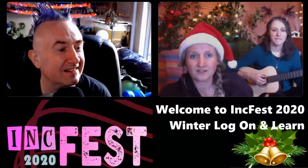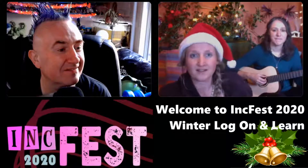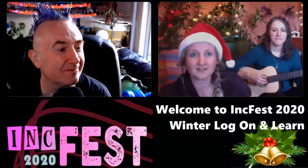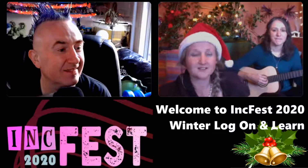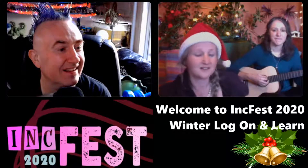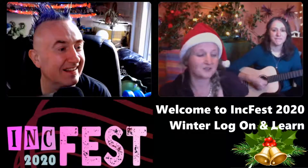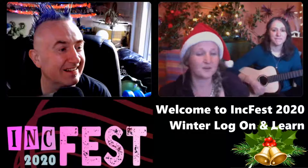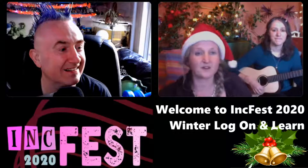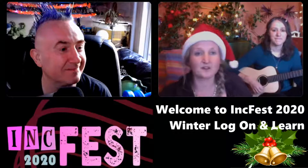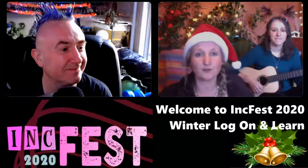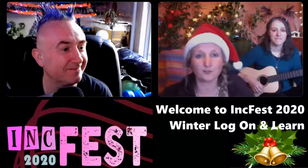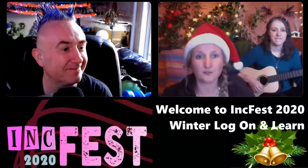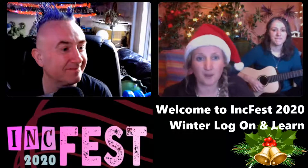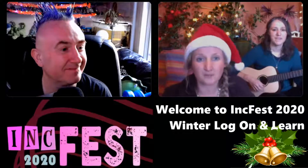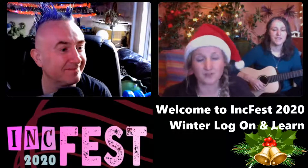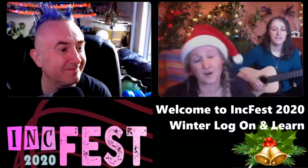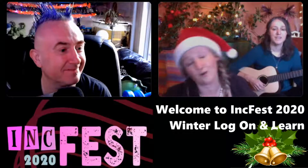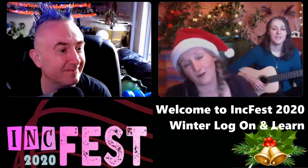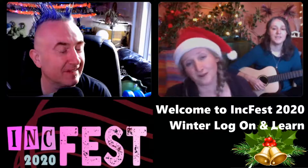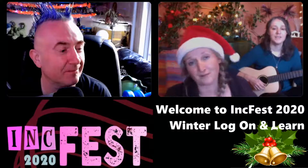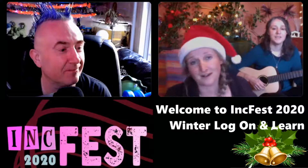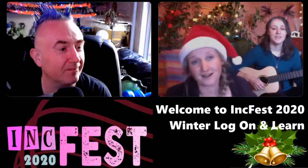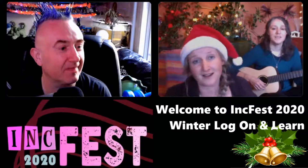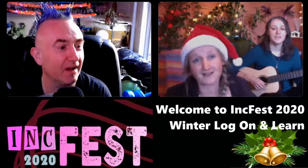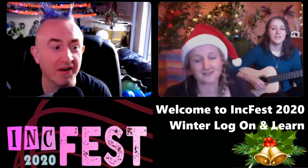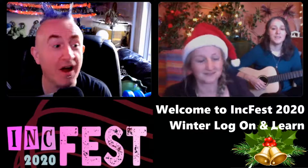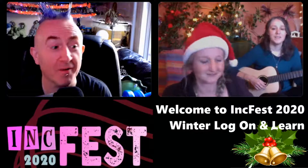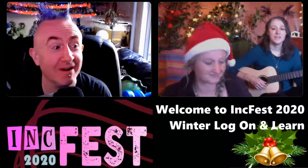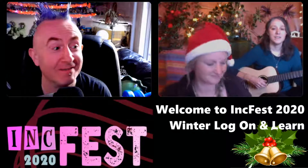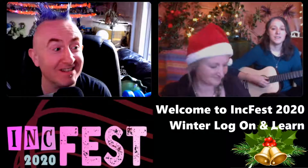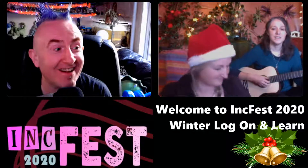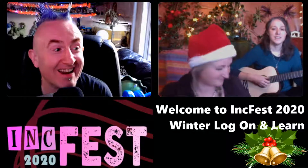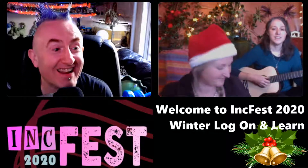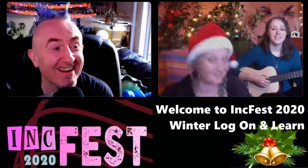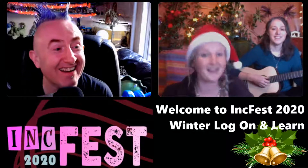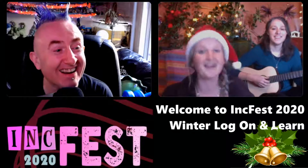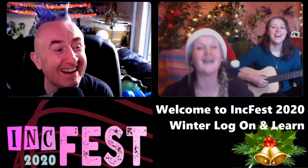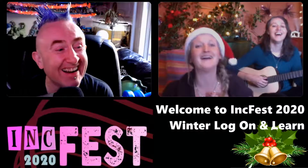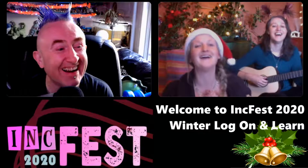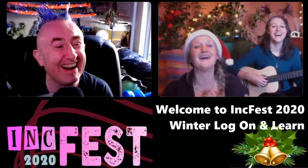that. So we're going to go from number 12. Are you ready, Lee? No, not even slightly.